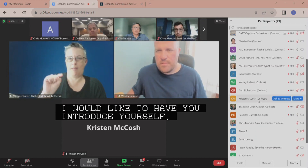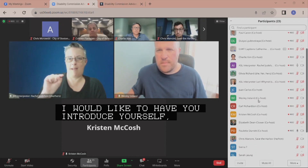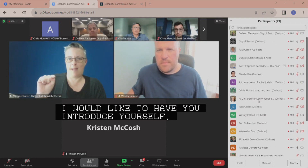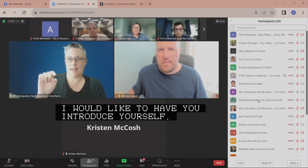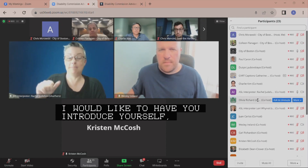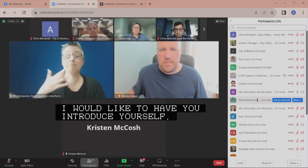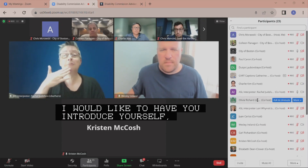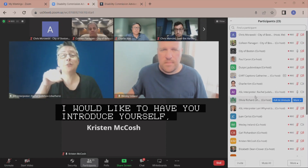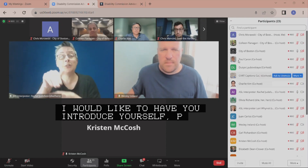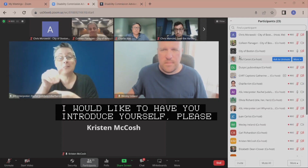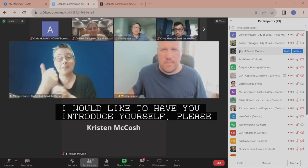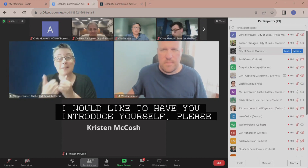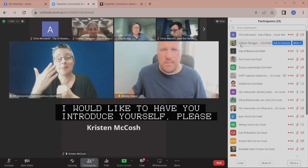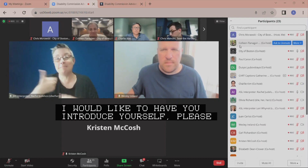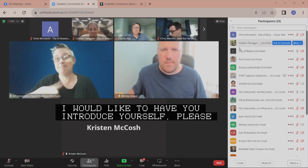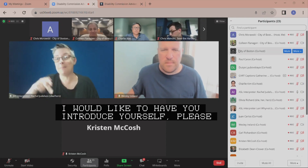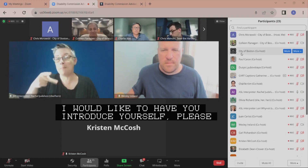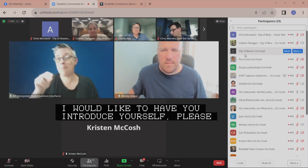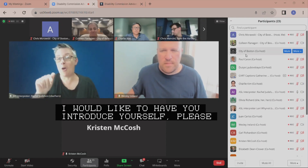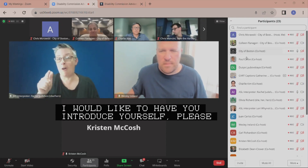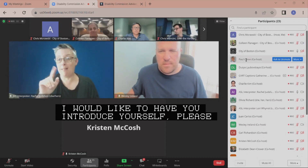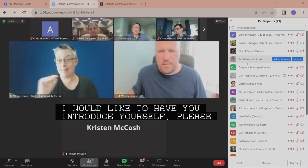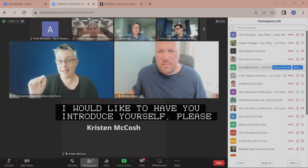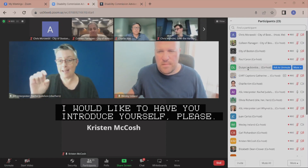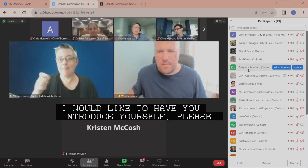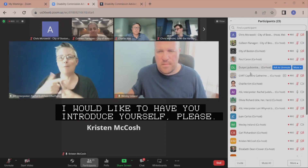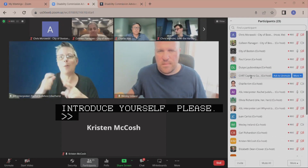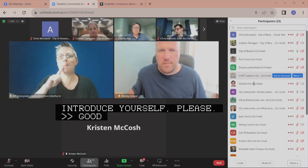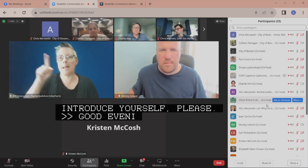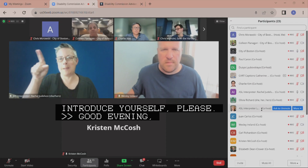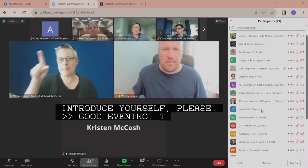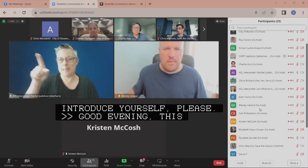Good evening, everybody. This is Paulette Durrett from Mattapan.